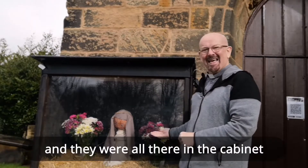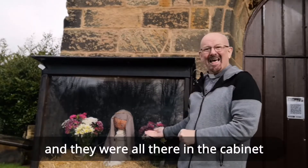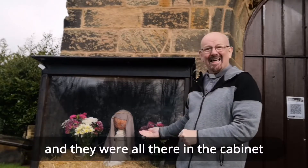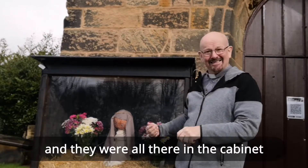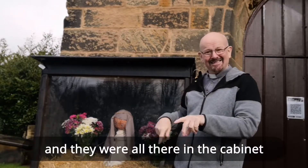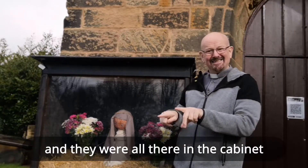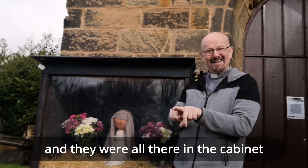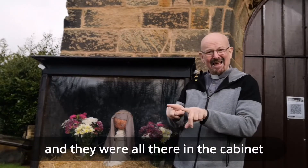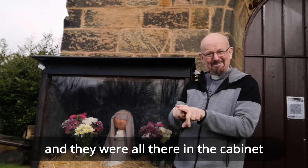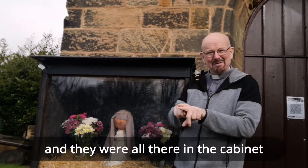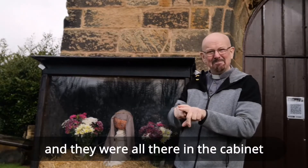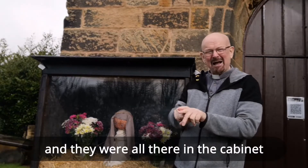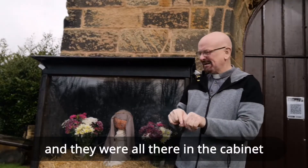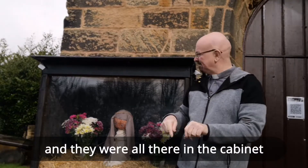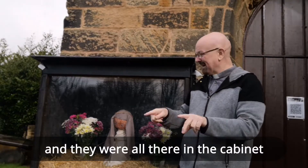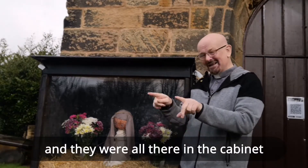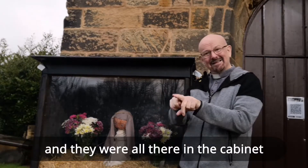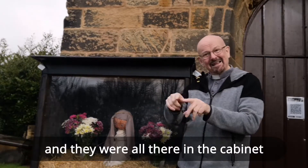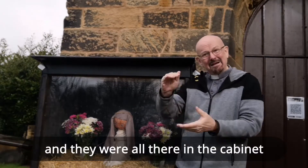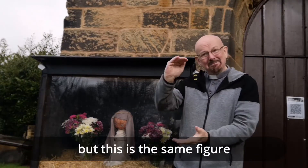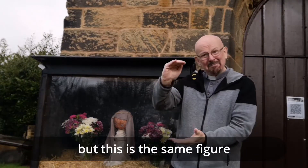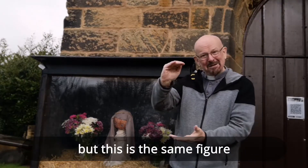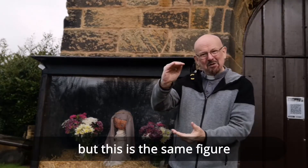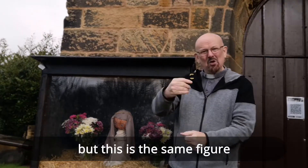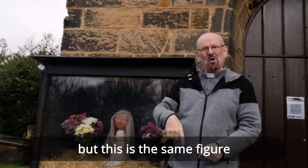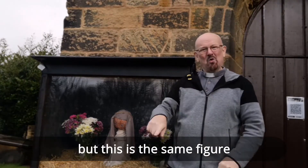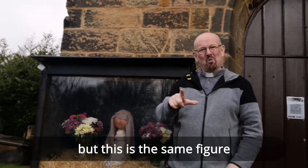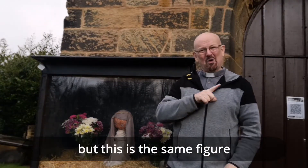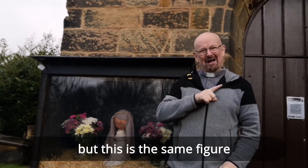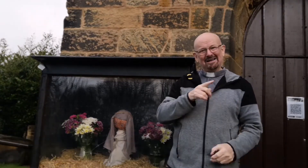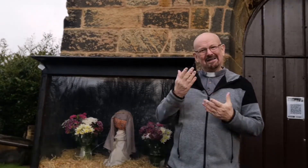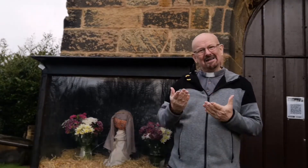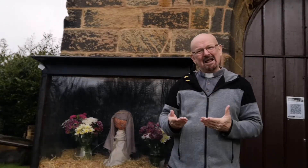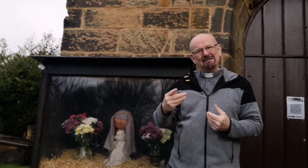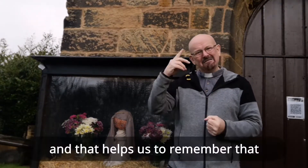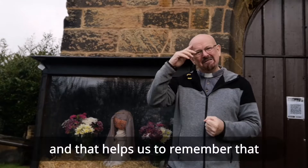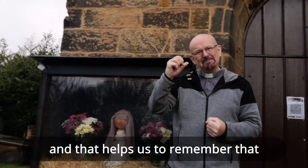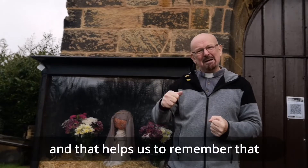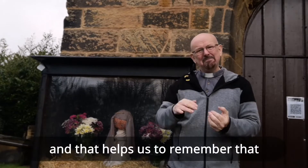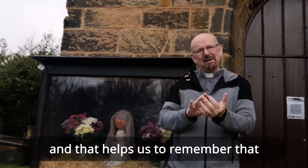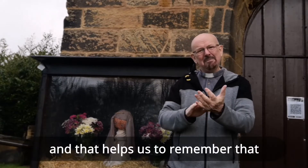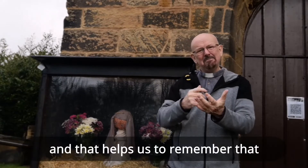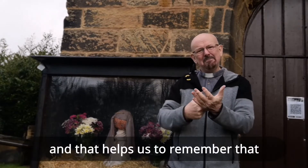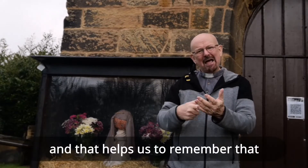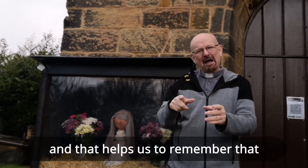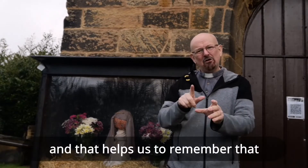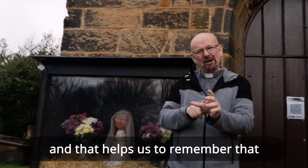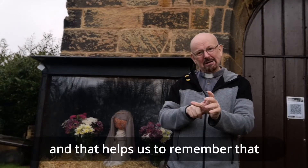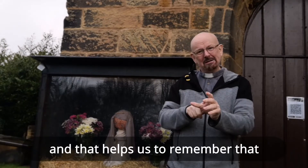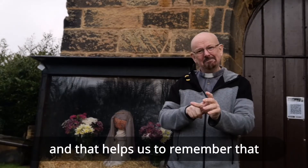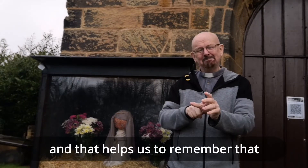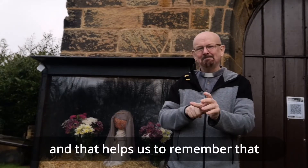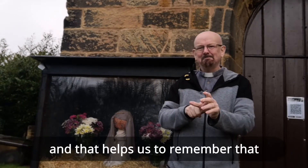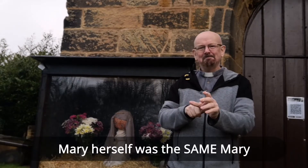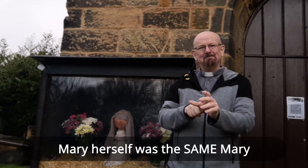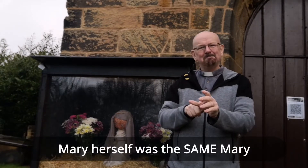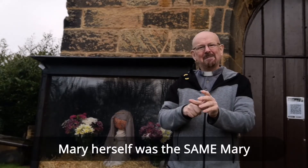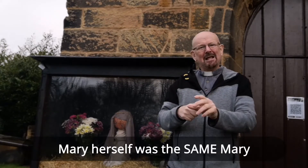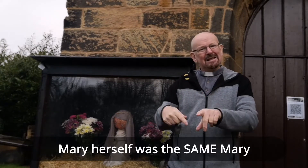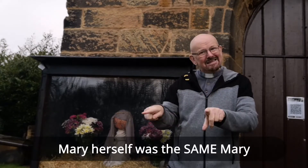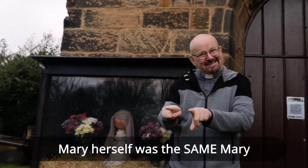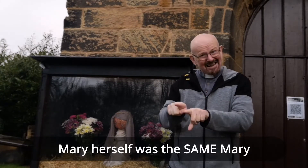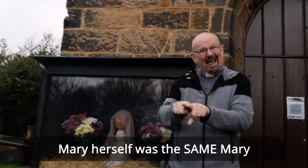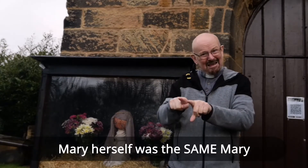and they were all there in the cabinet. But this is the same figure, and that helps us to remember that